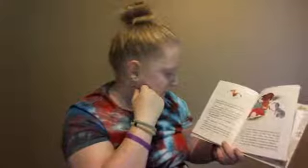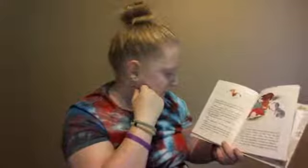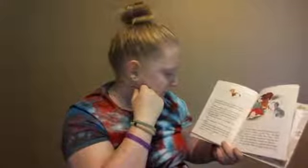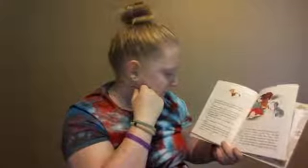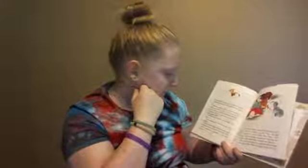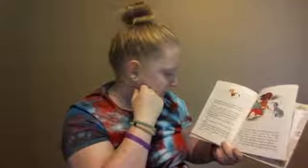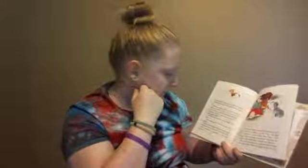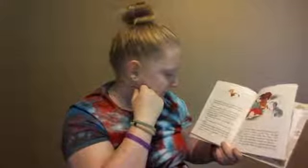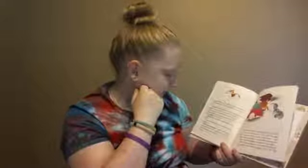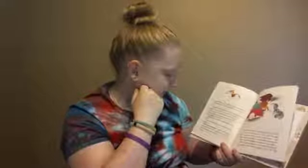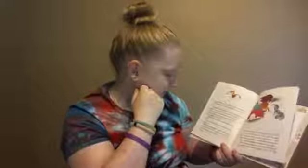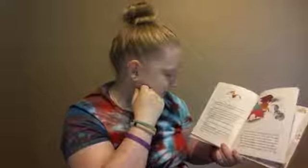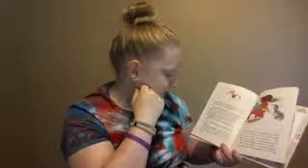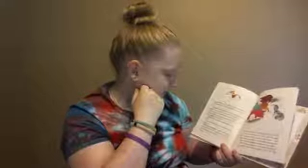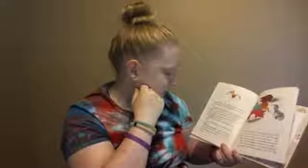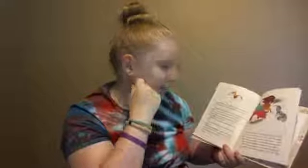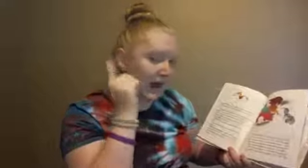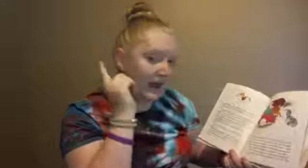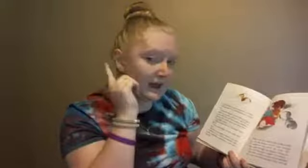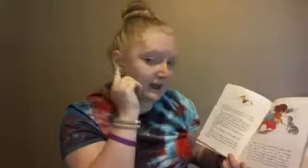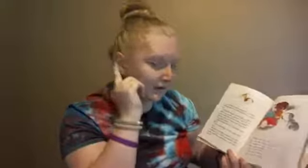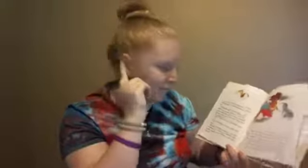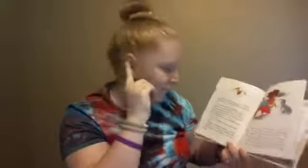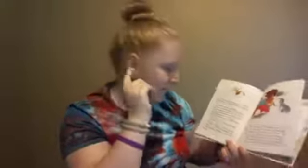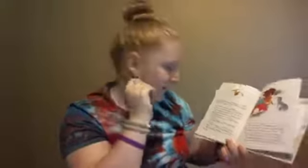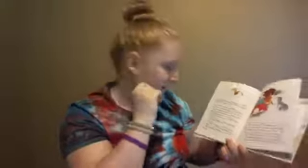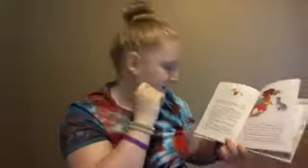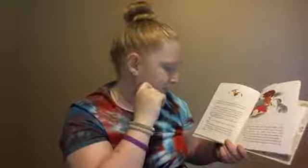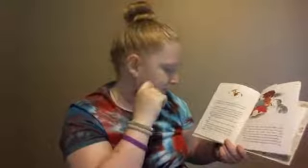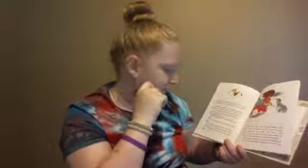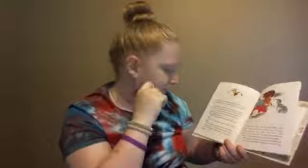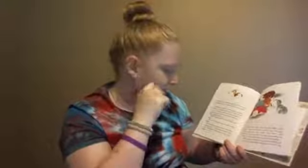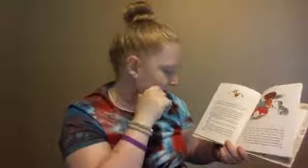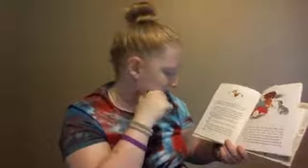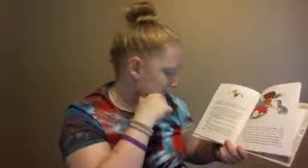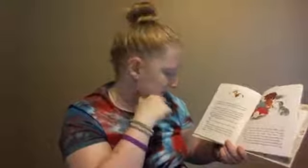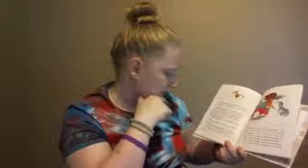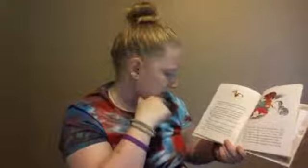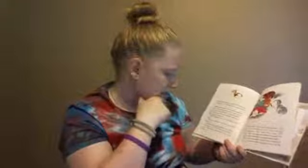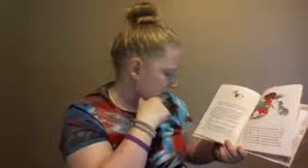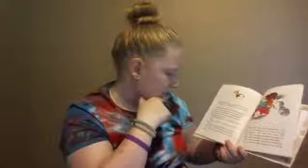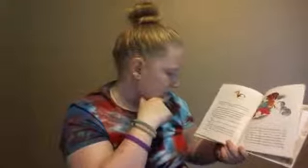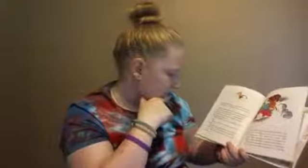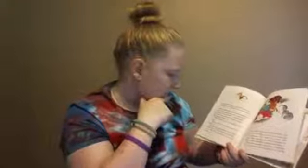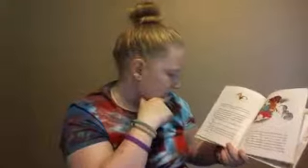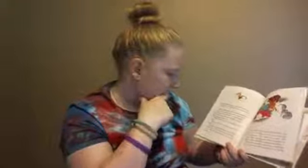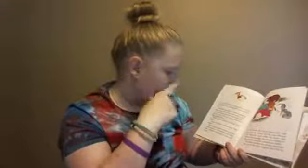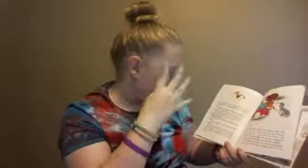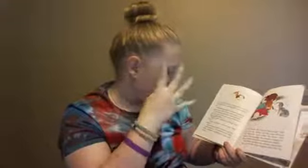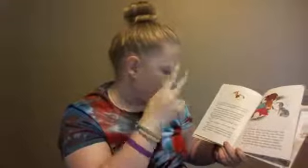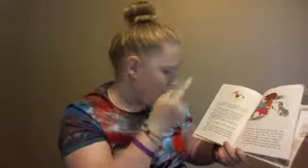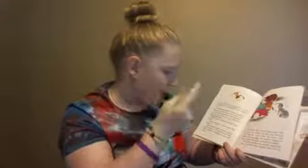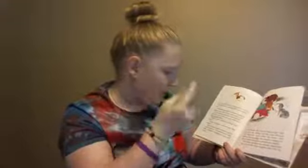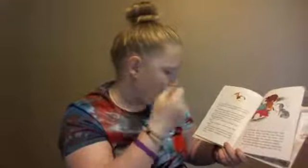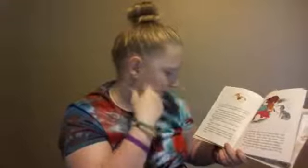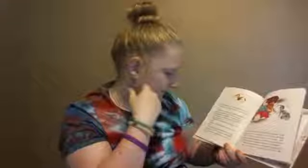world are you doing? They asked. I hear something, said the Pokey little puppy. The 4 little puppies